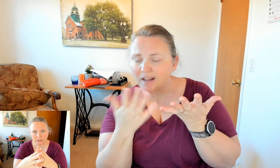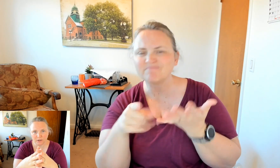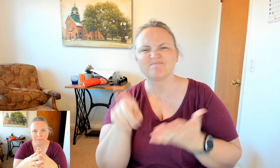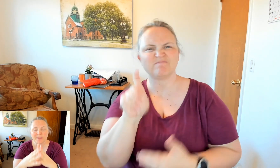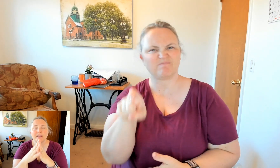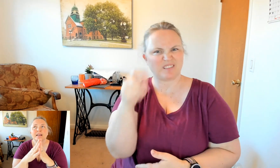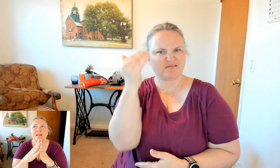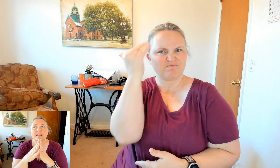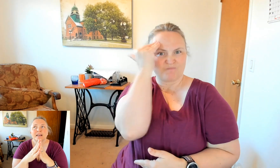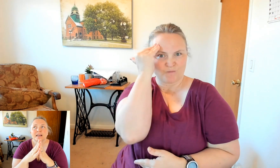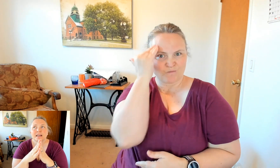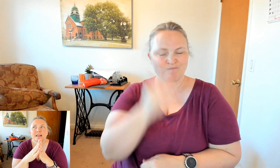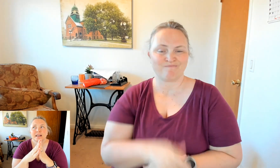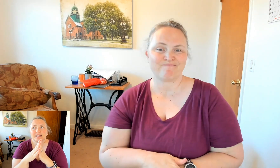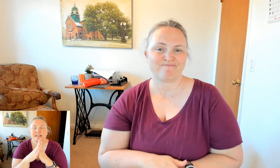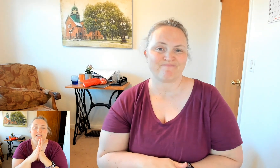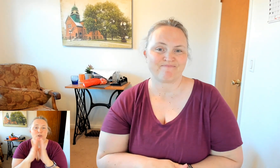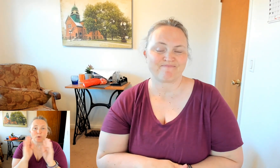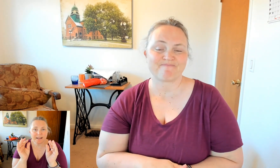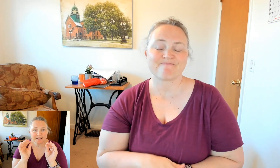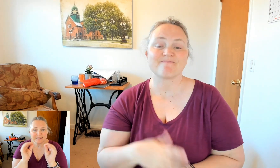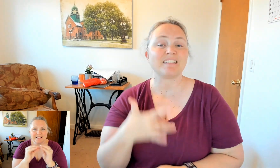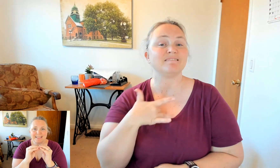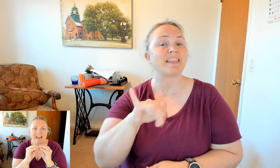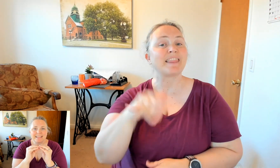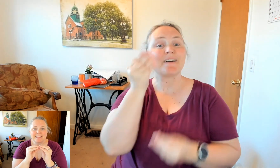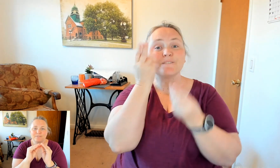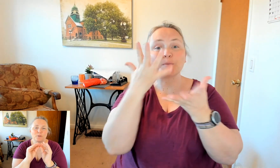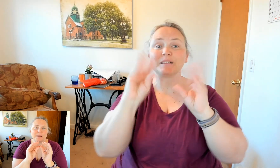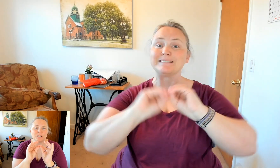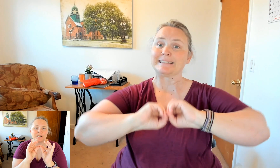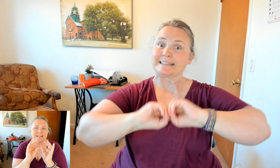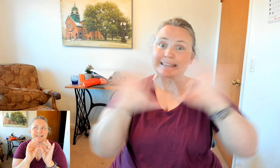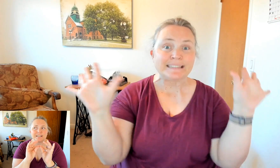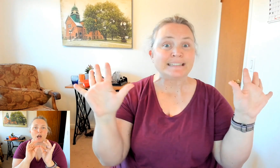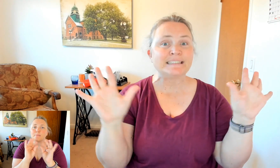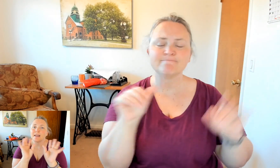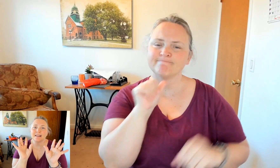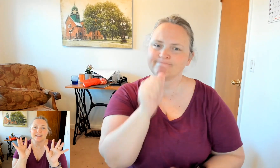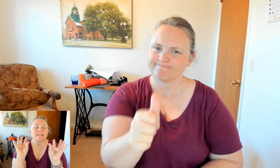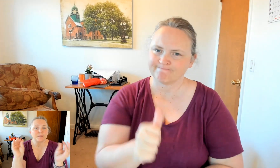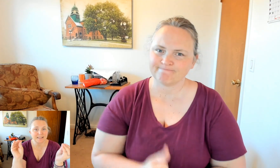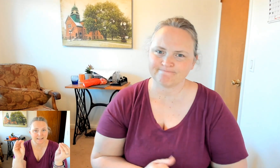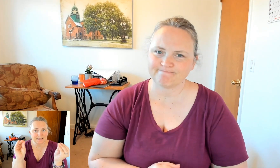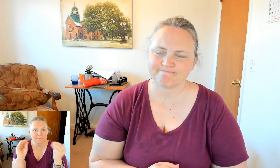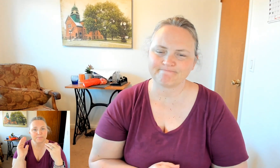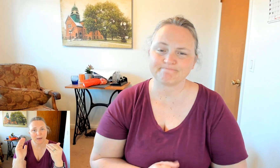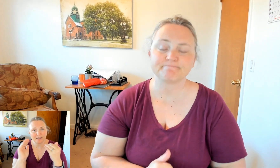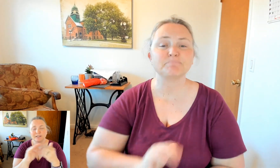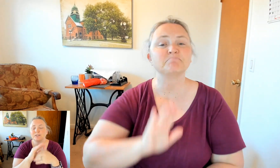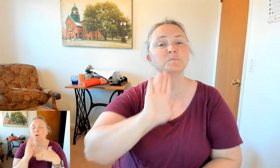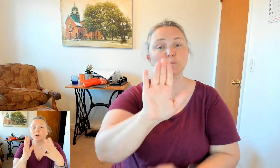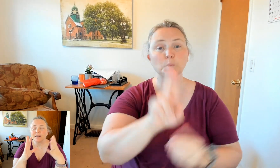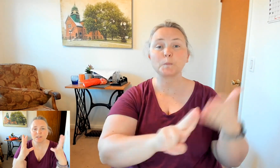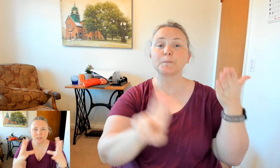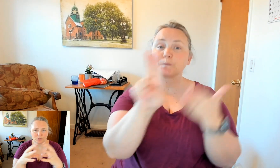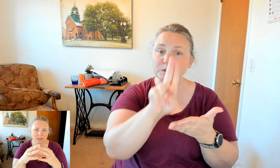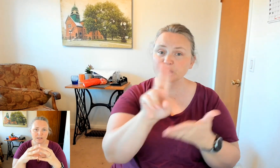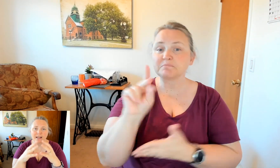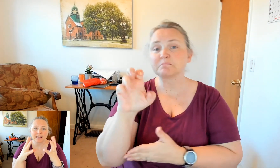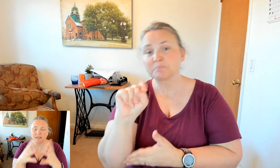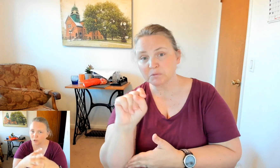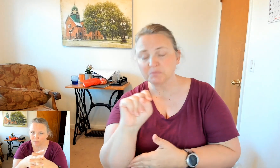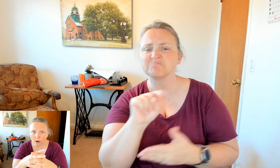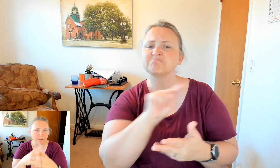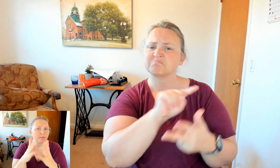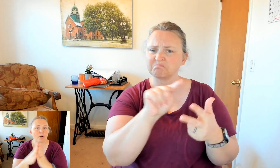for tenure. It's notorious that this information is not made explicit, but your